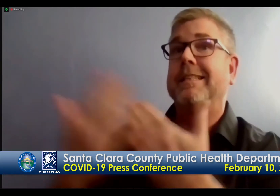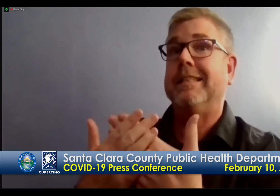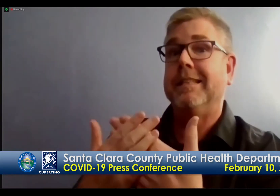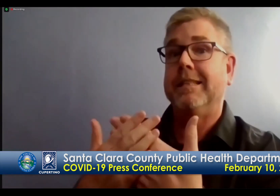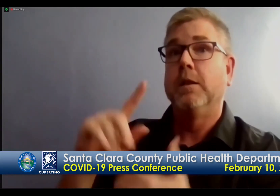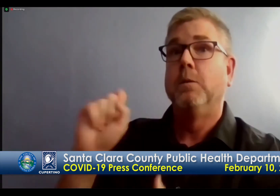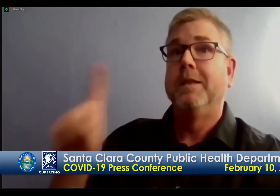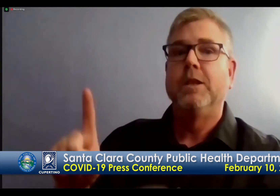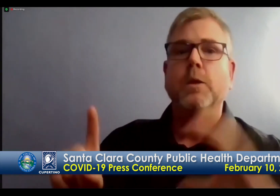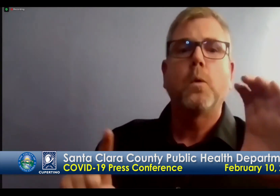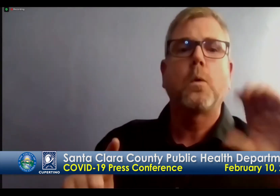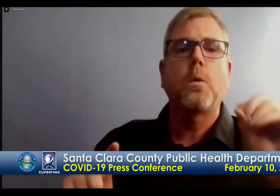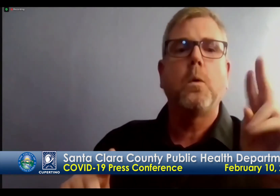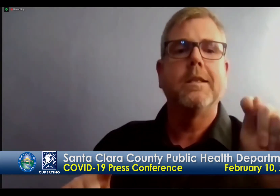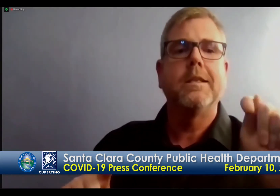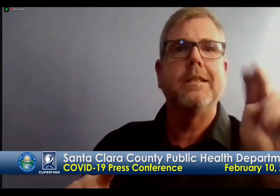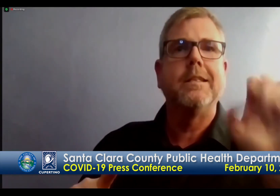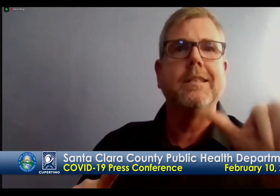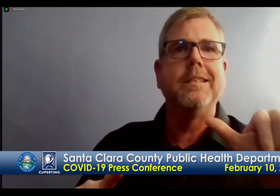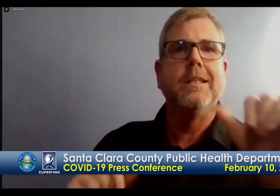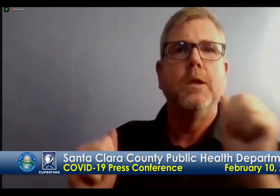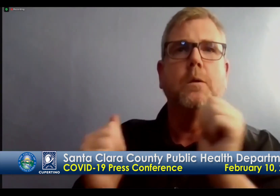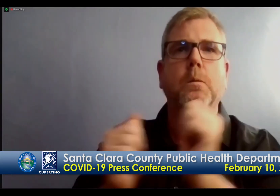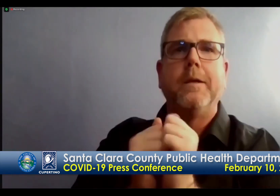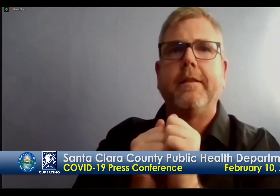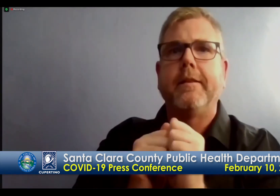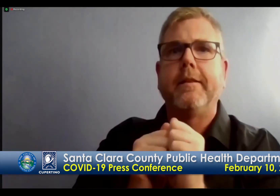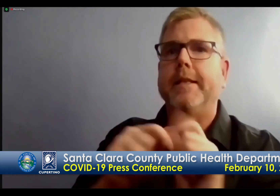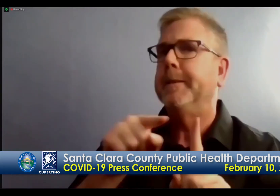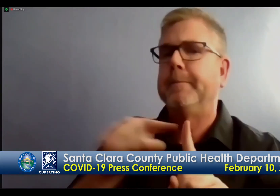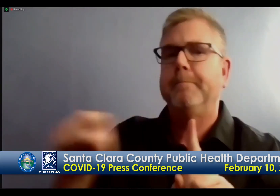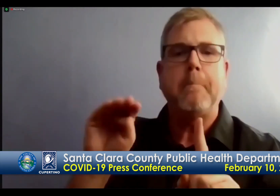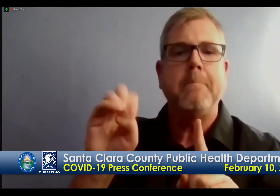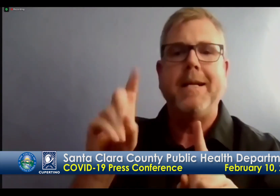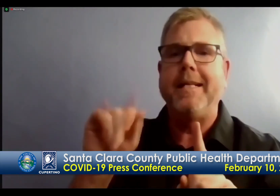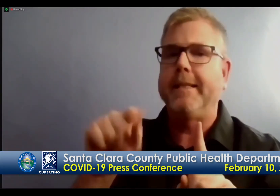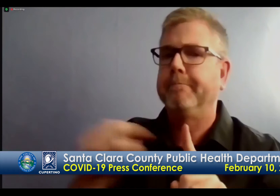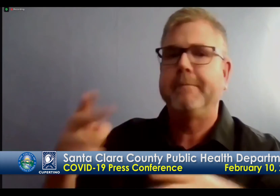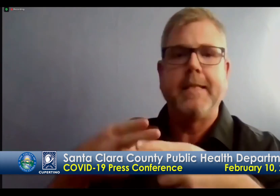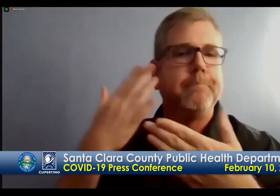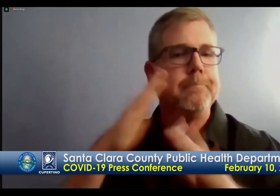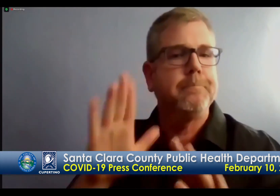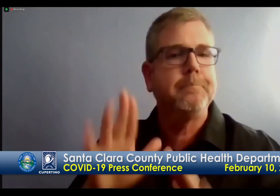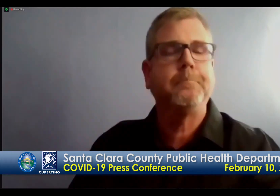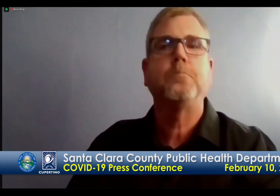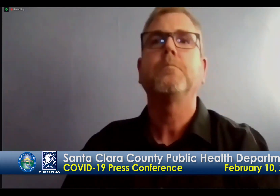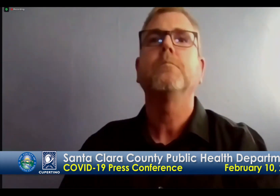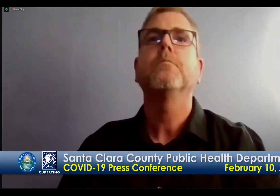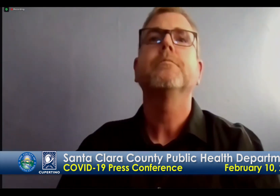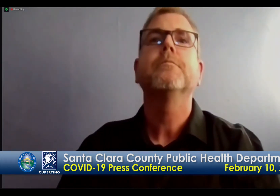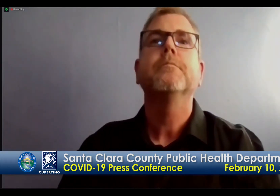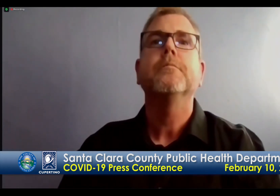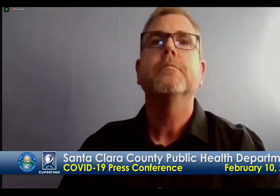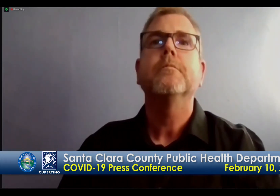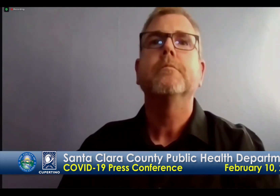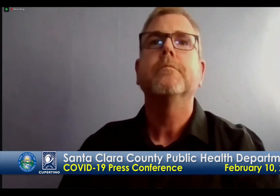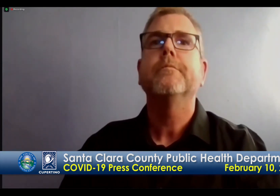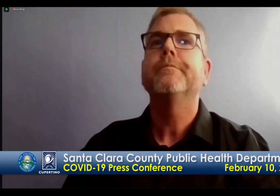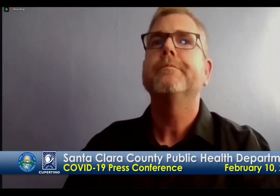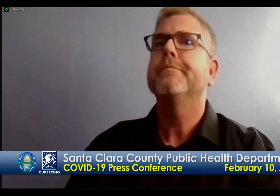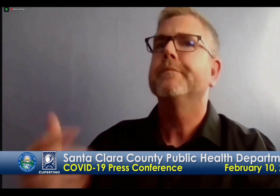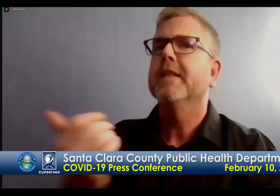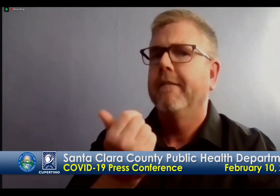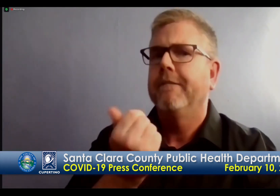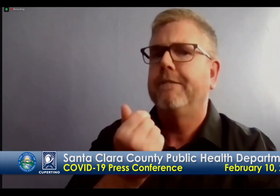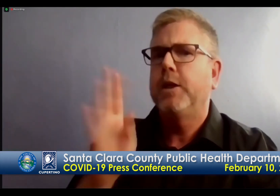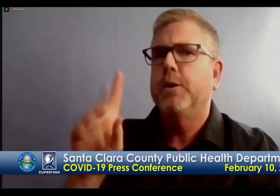Hi there. Thank you so much for doing this. A couple of questions. Can you say more specifically what communities these